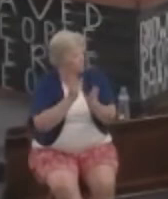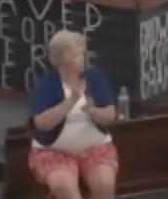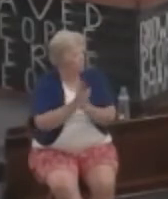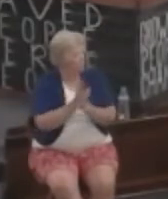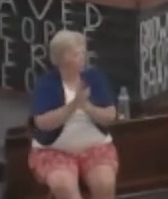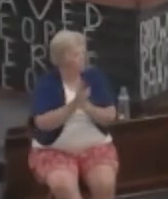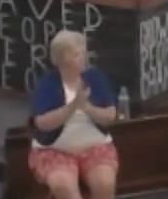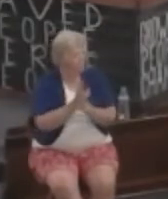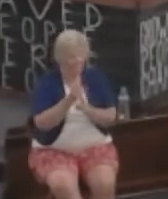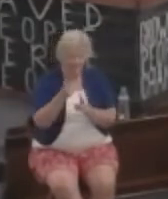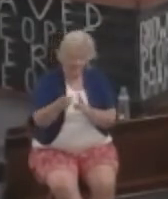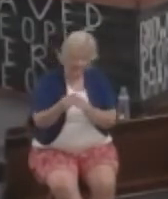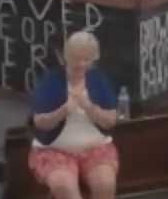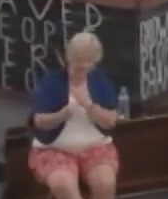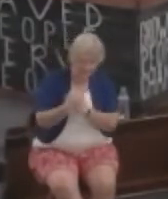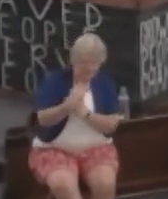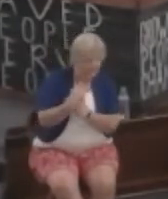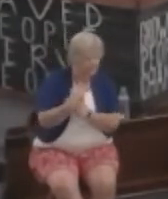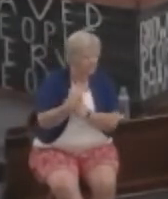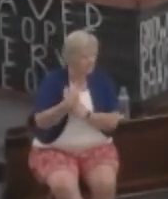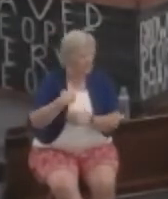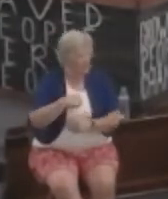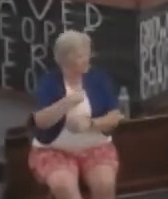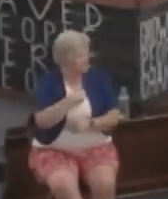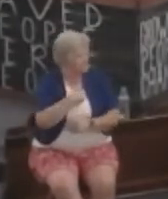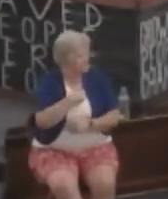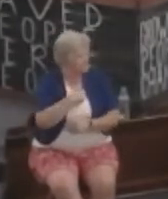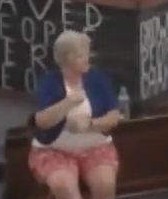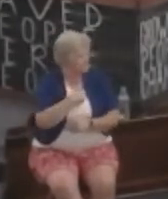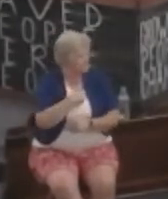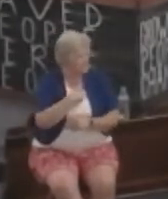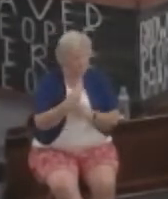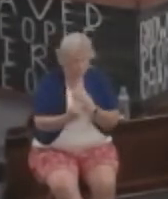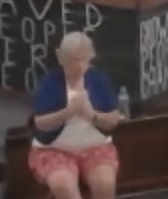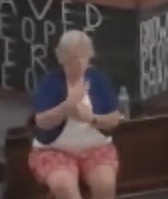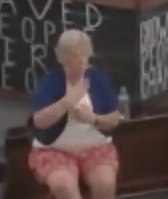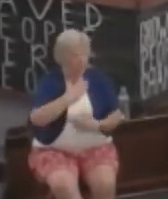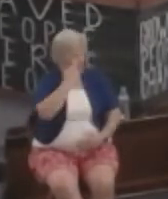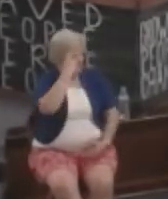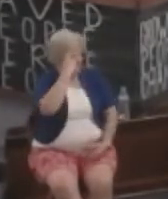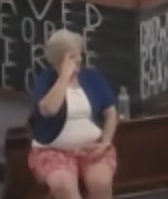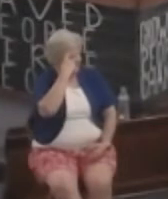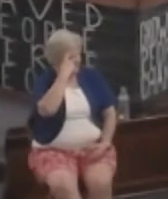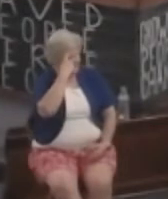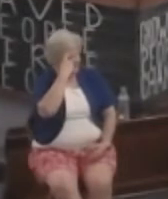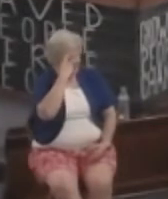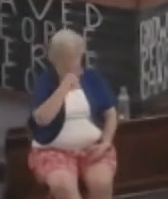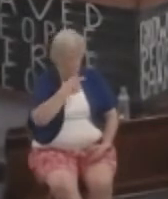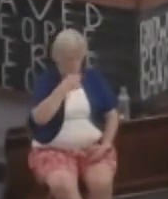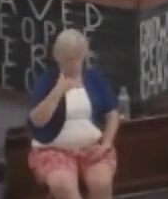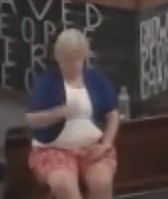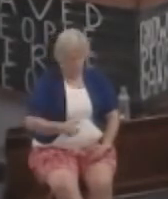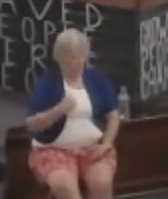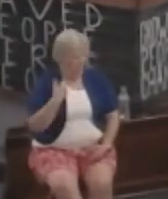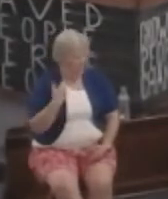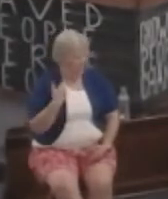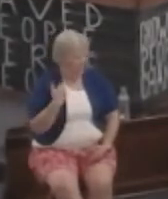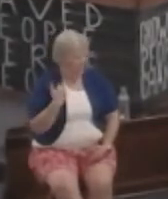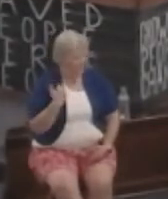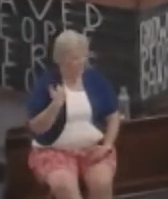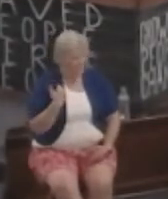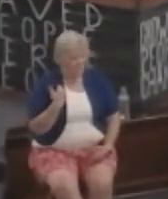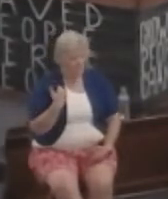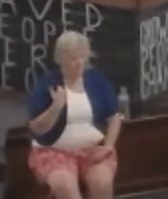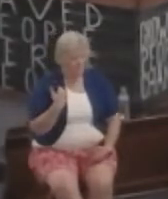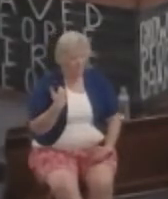it shape us, and we let it shape what we think about who we are. And